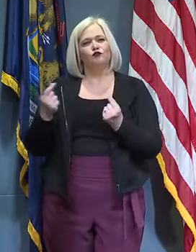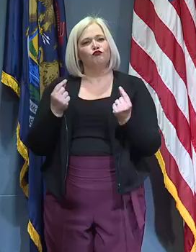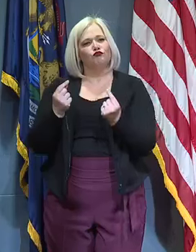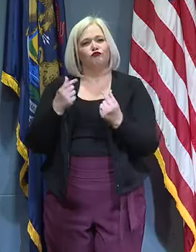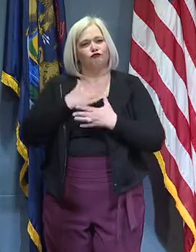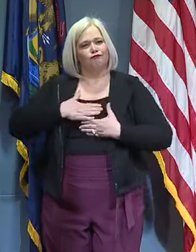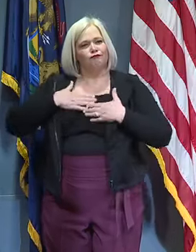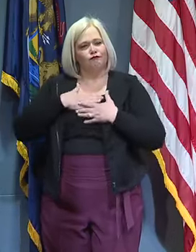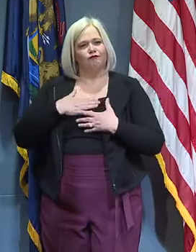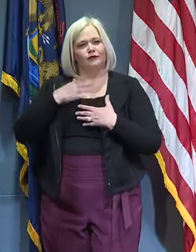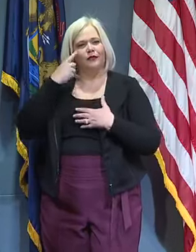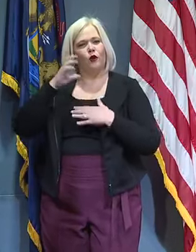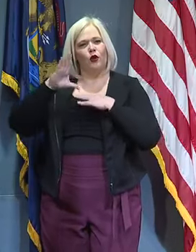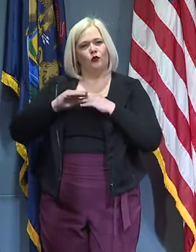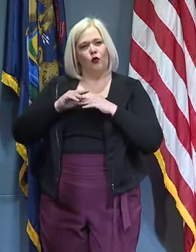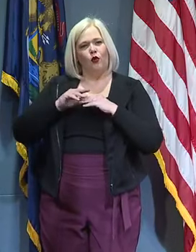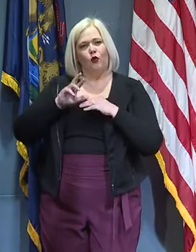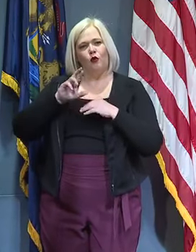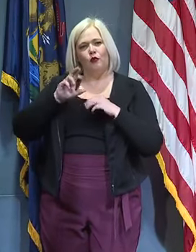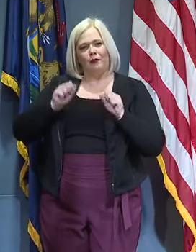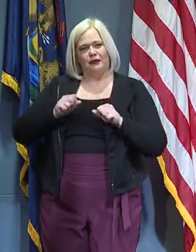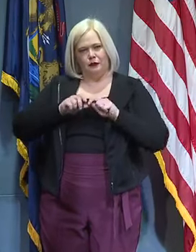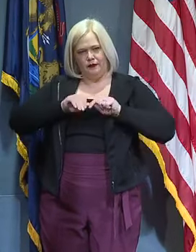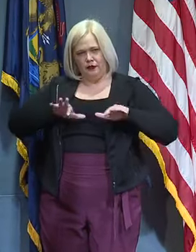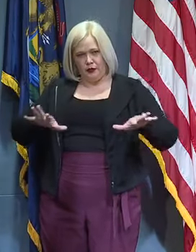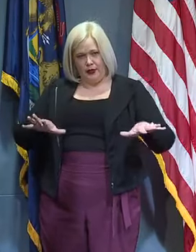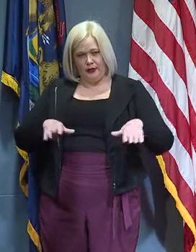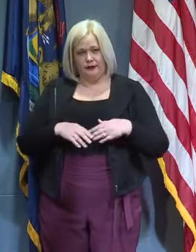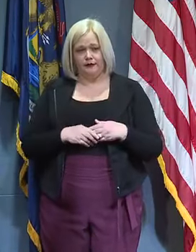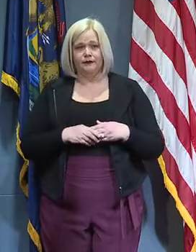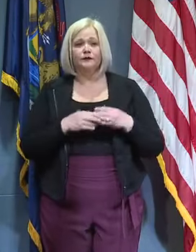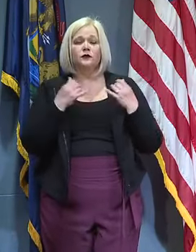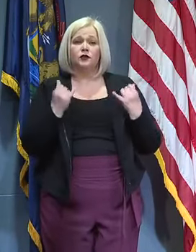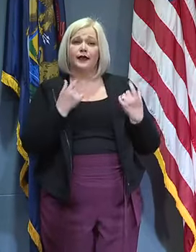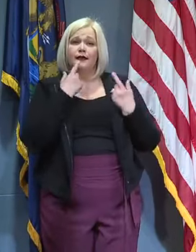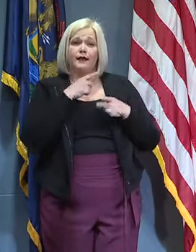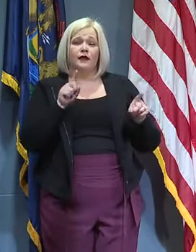health. Today, we announced